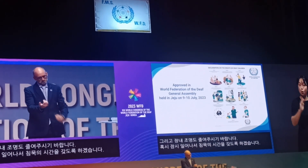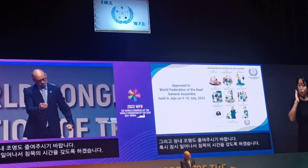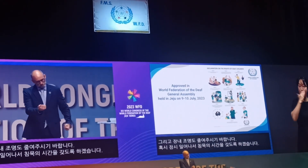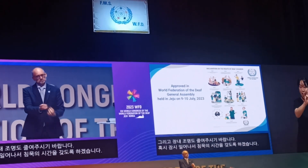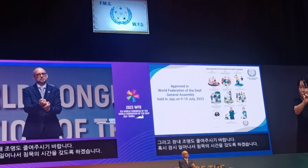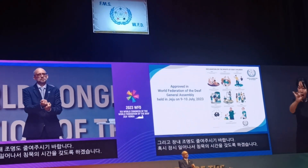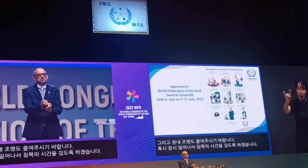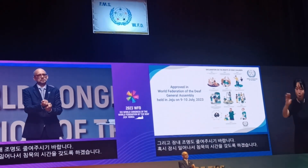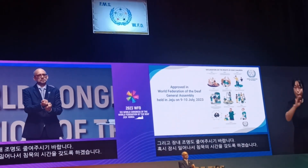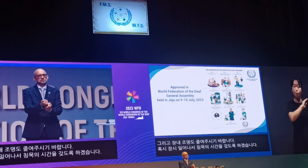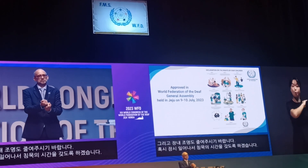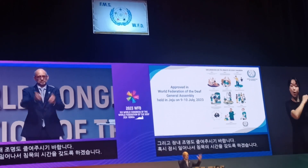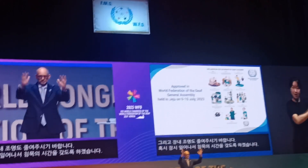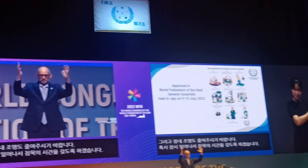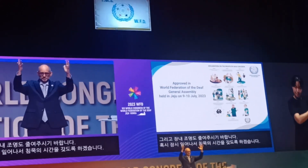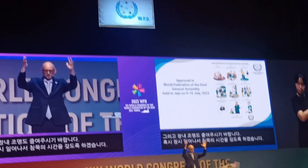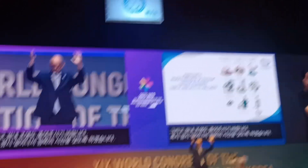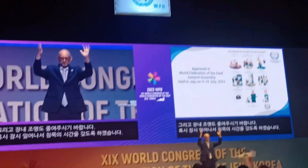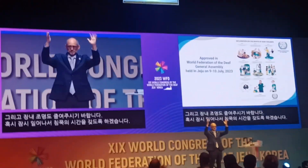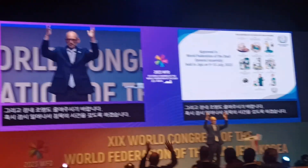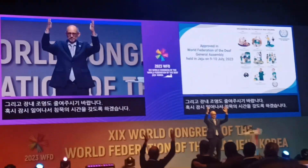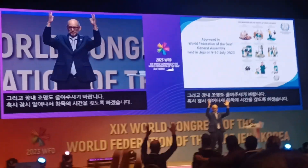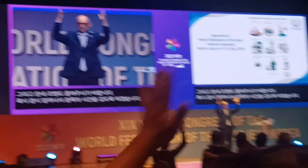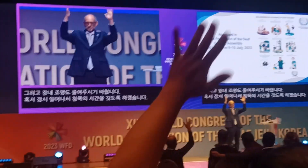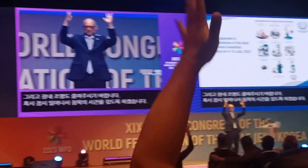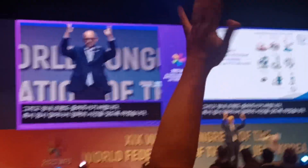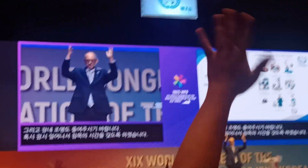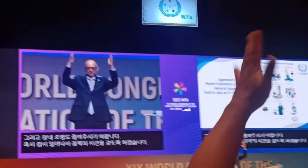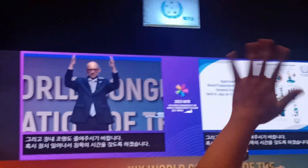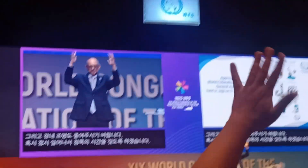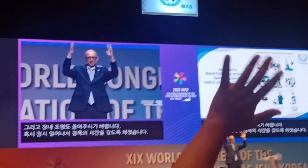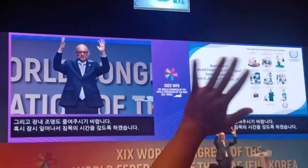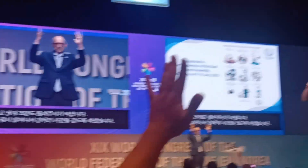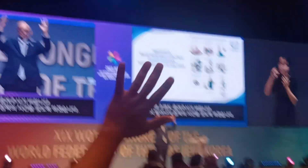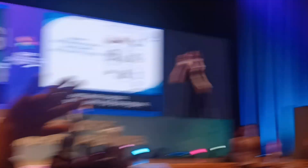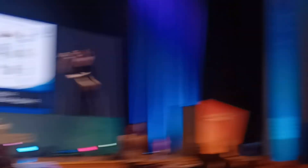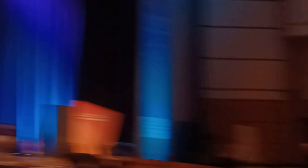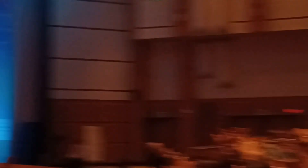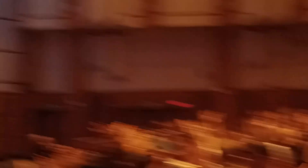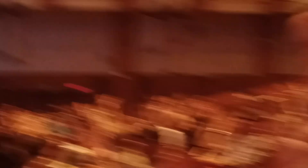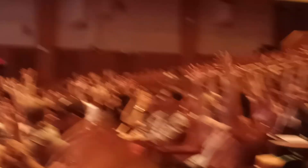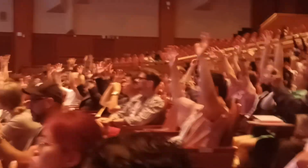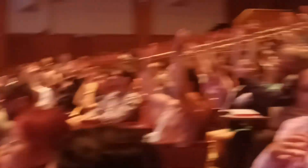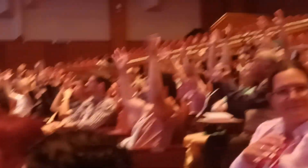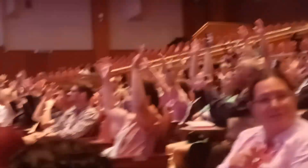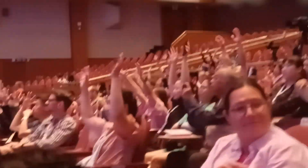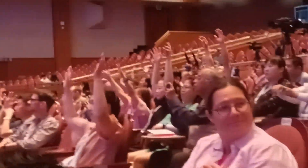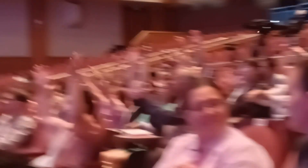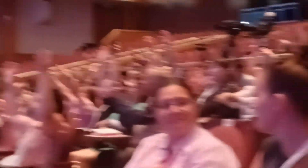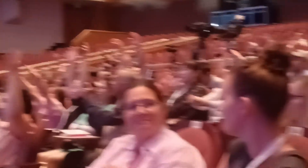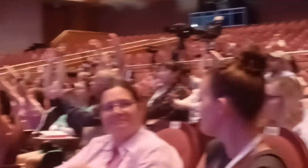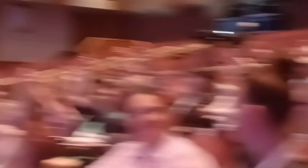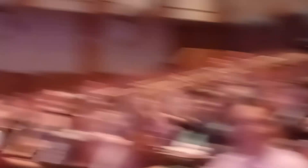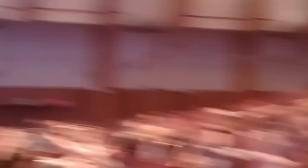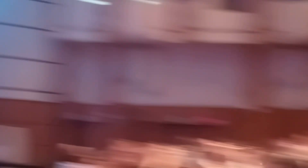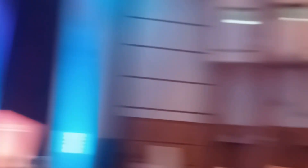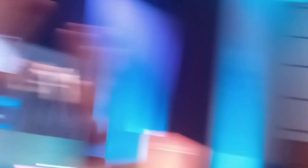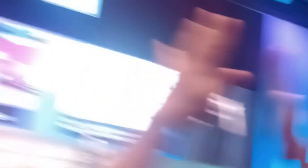attention, and it was put forward to the General Assembly and voted on. And the members supported this declaration.